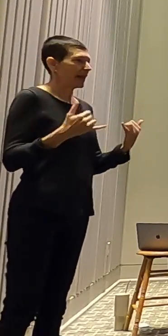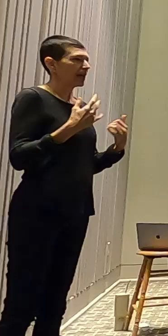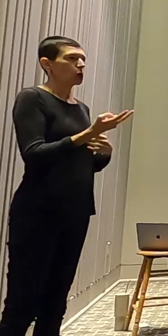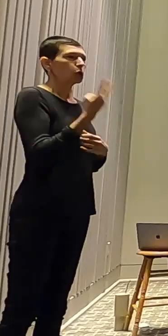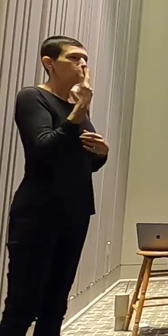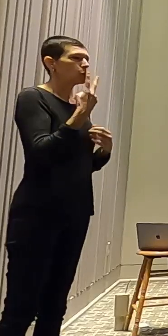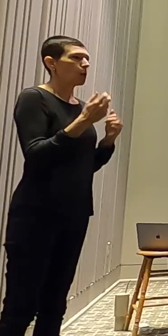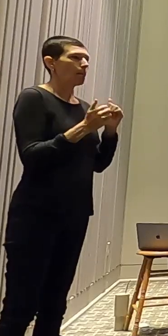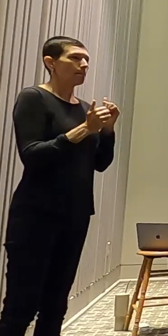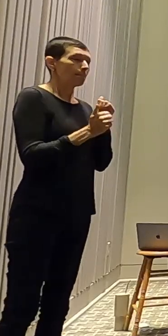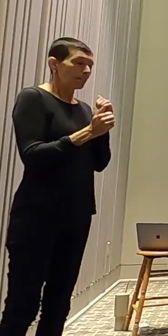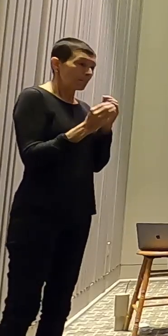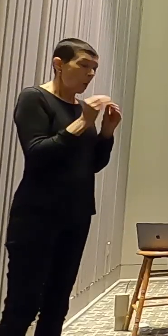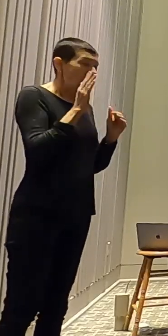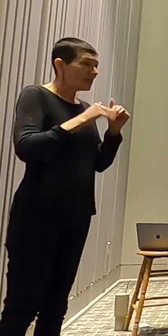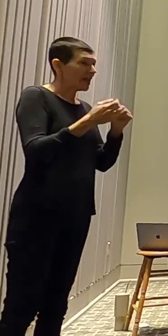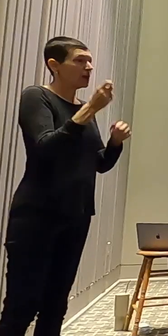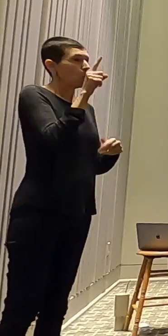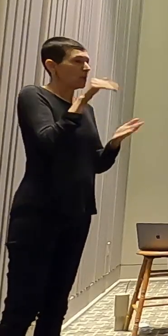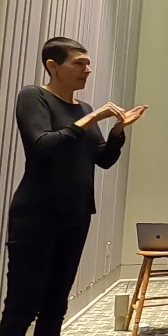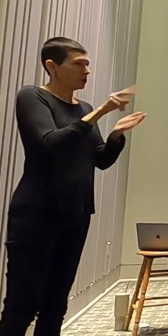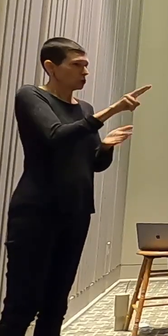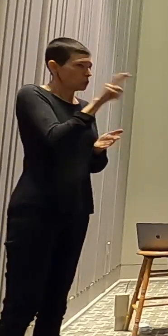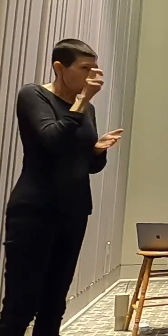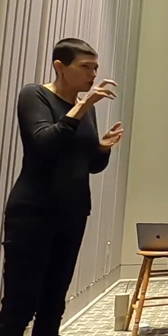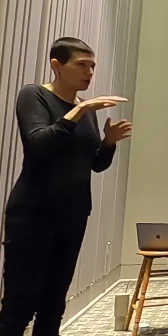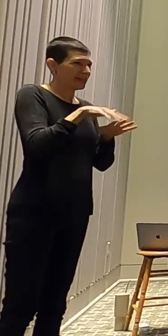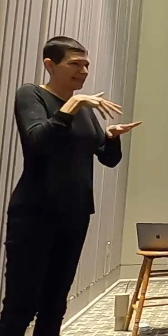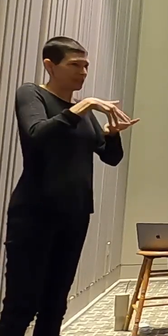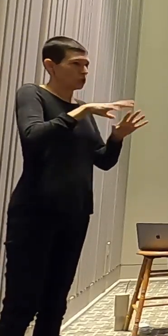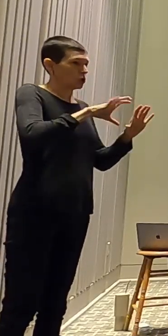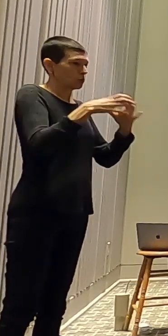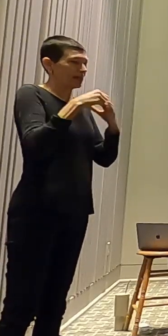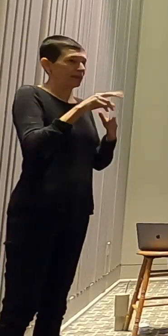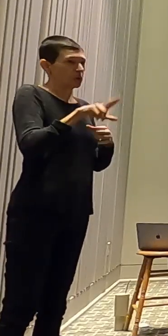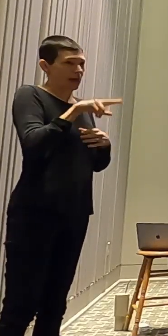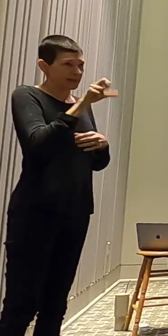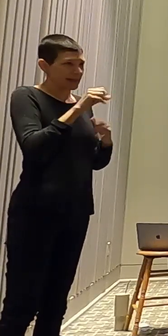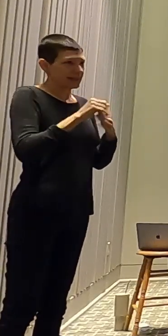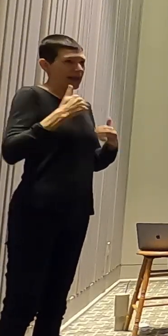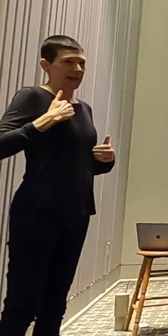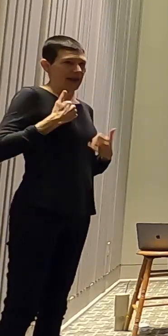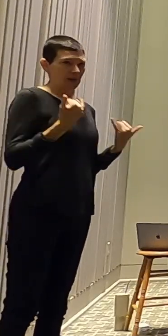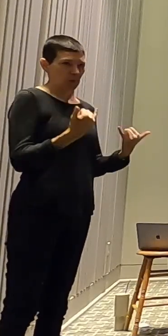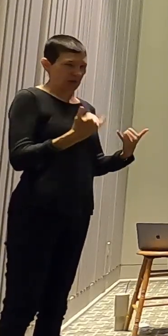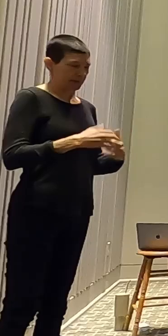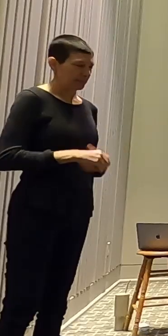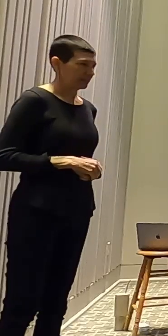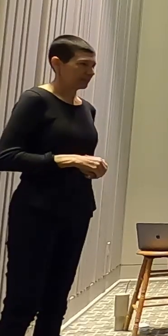just two of the more than 1,200 indigenous groups in the United States and Canada today.